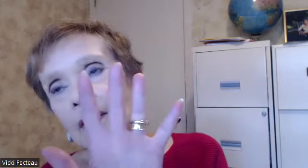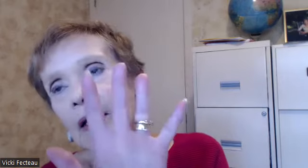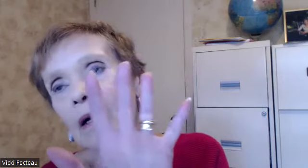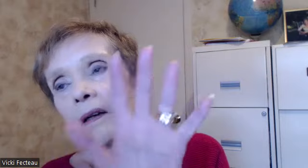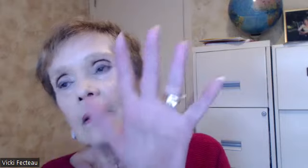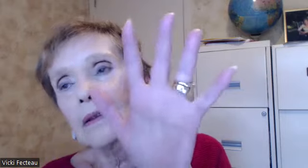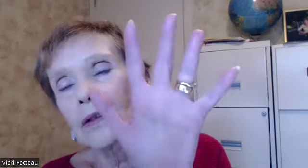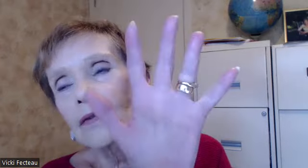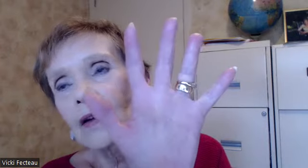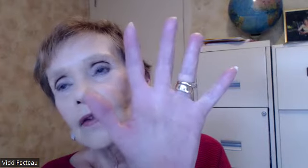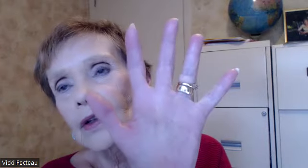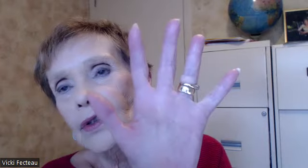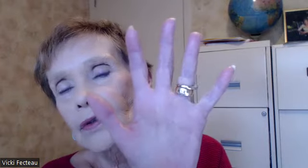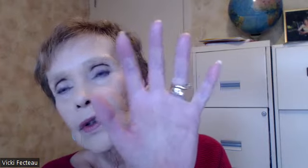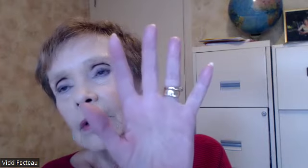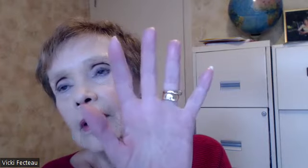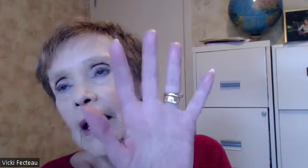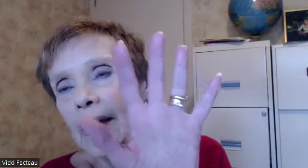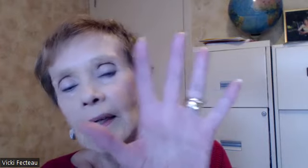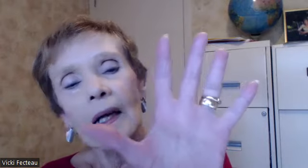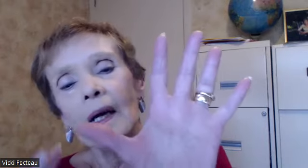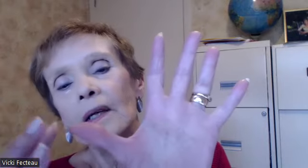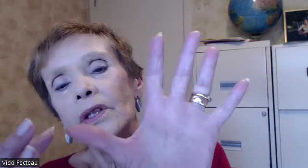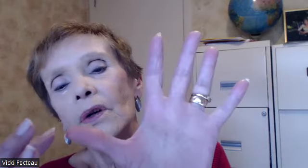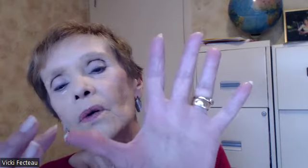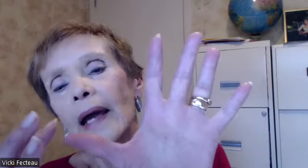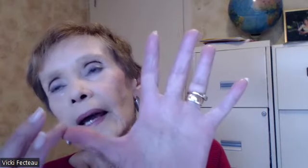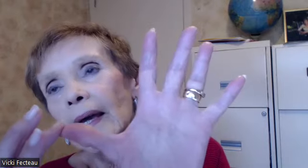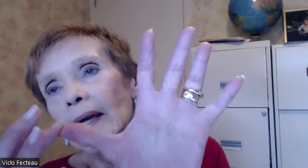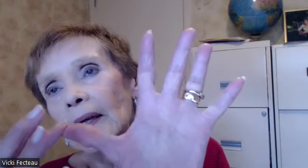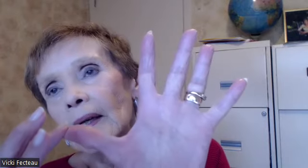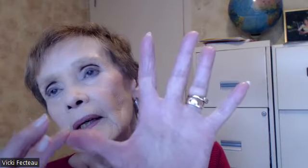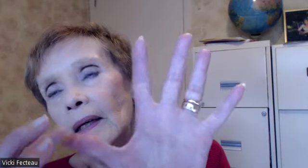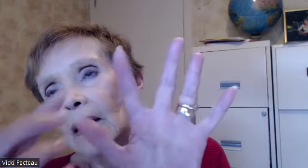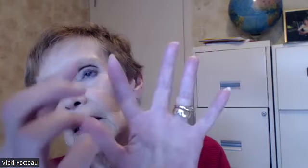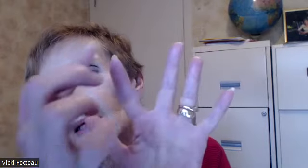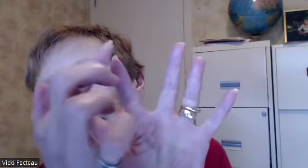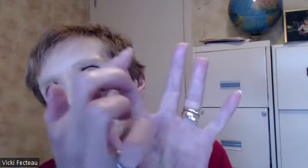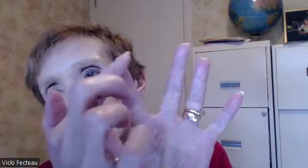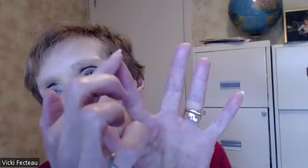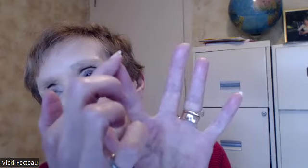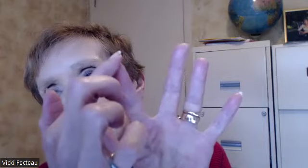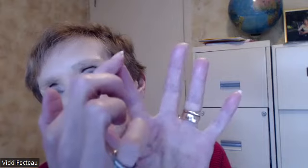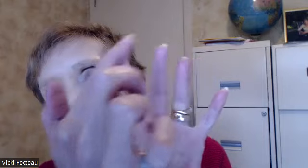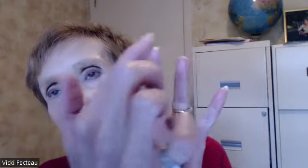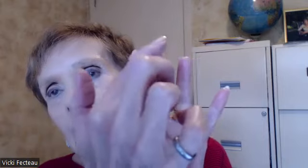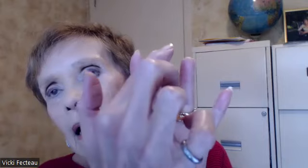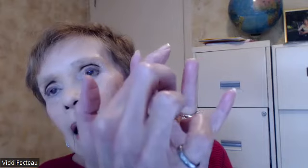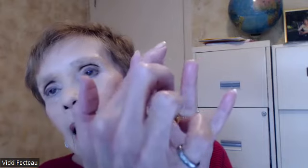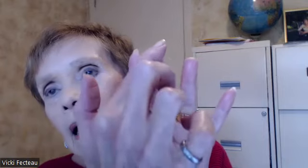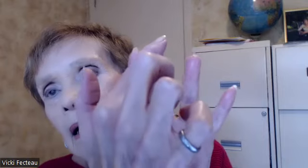They are the 5 fingers of your hand. So A, E,